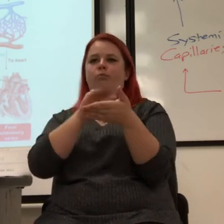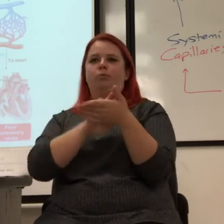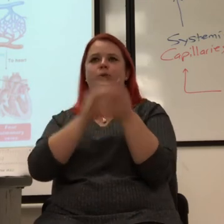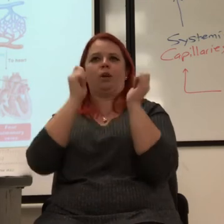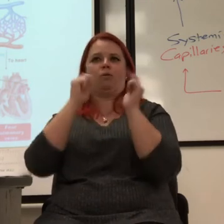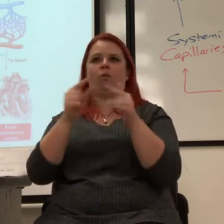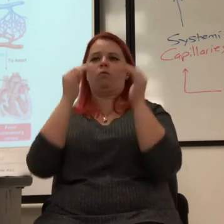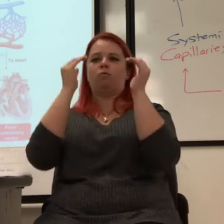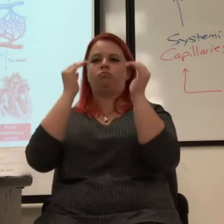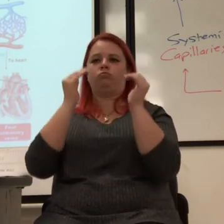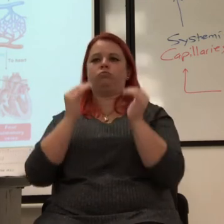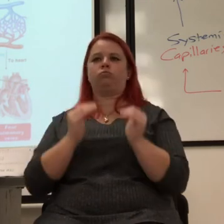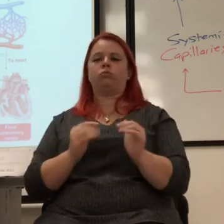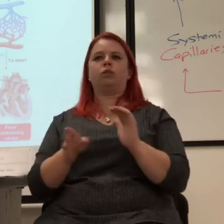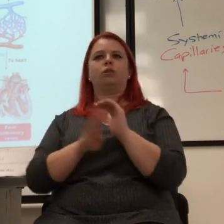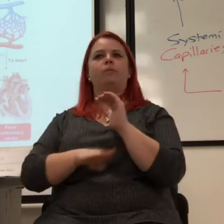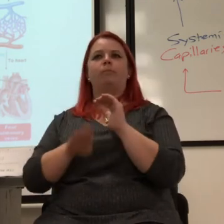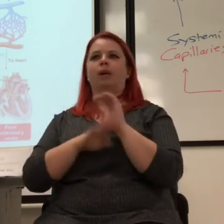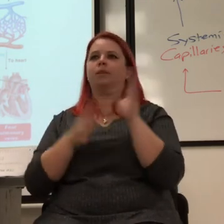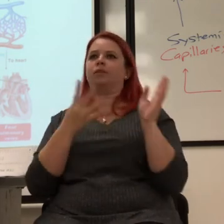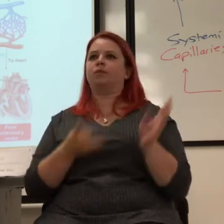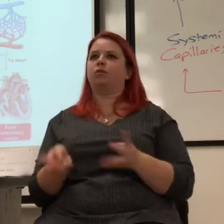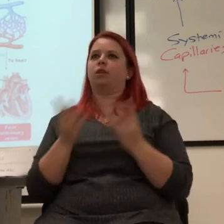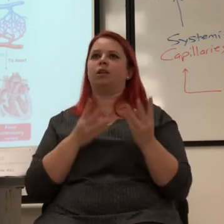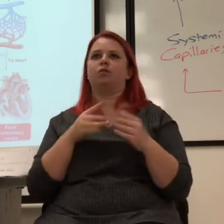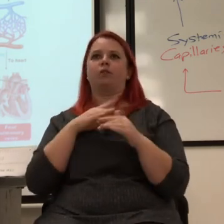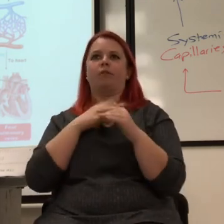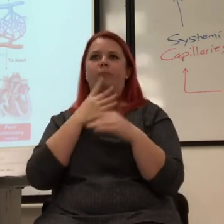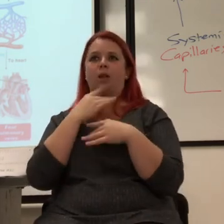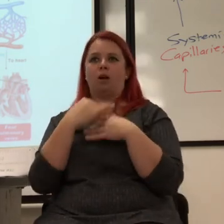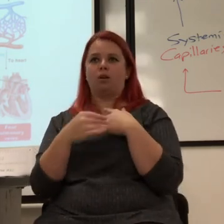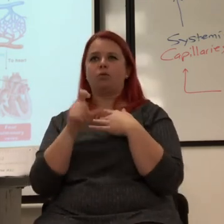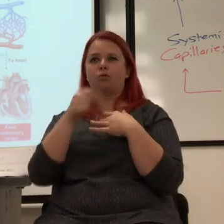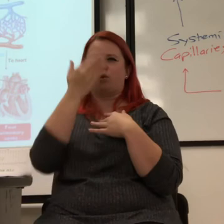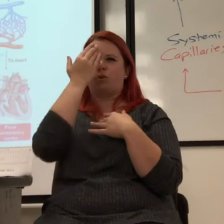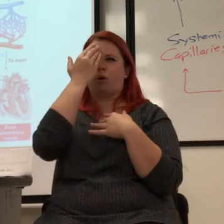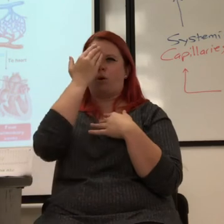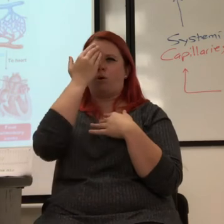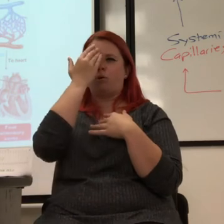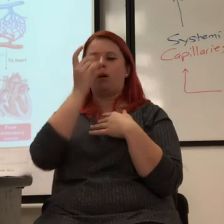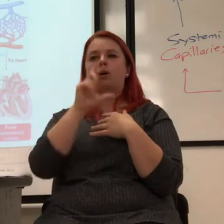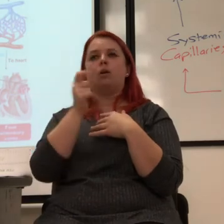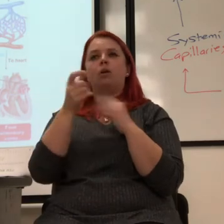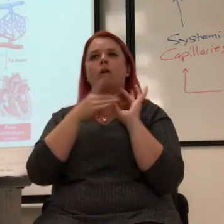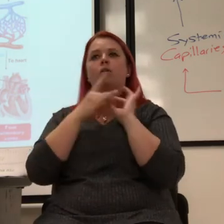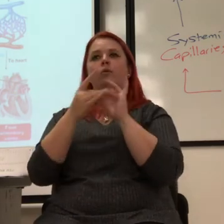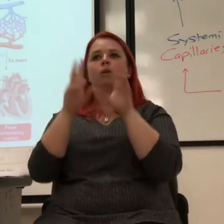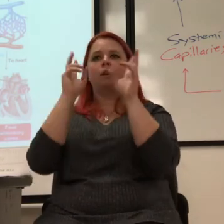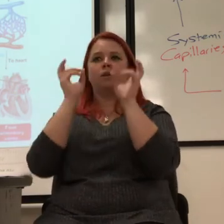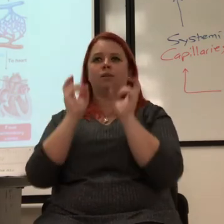basic circulation of blood. Now, there are other related topics that we teach.